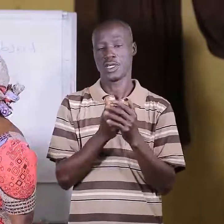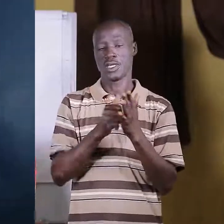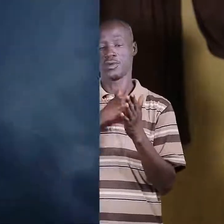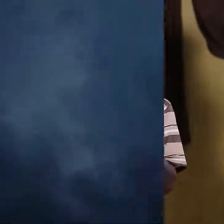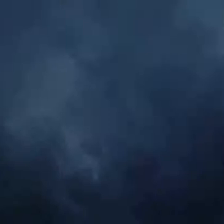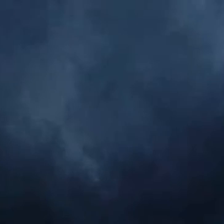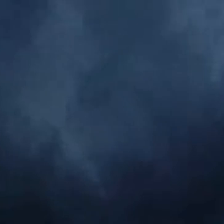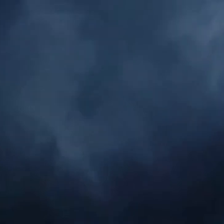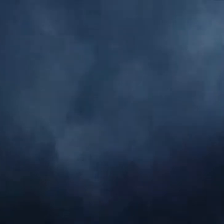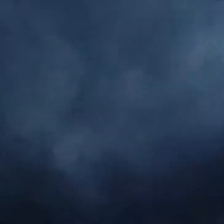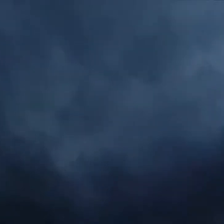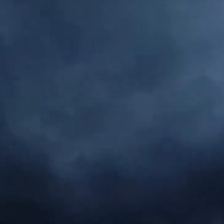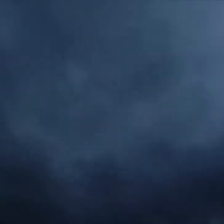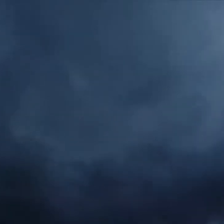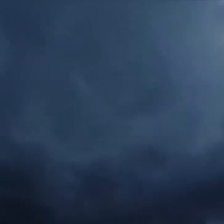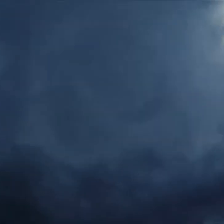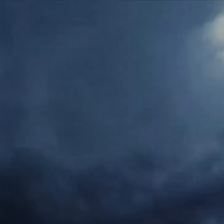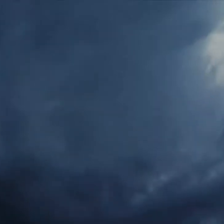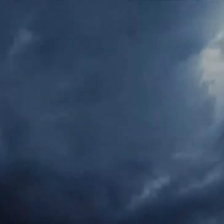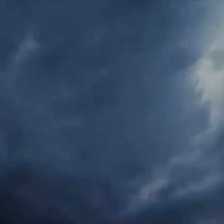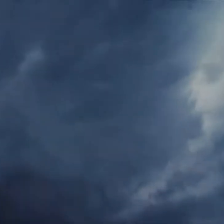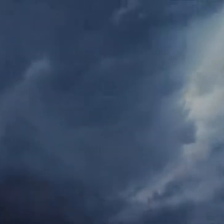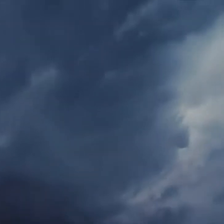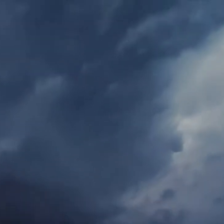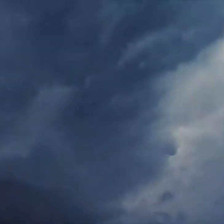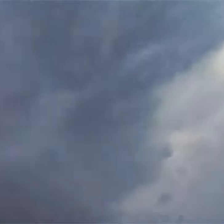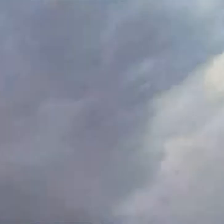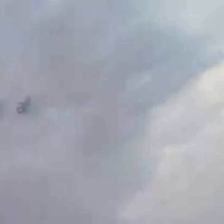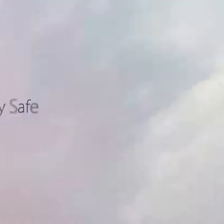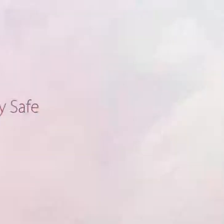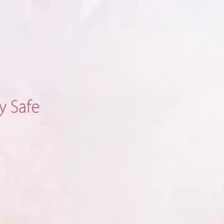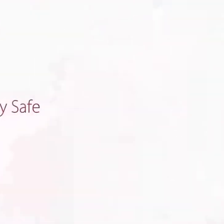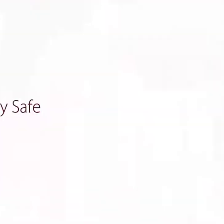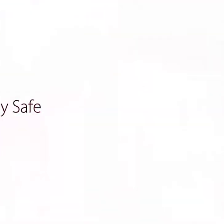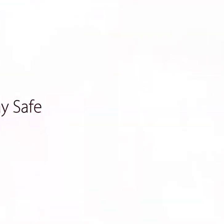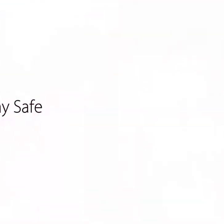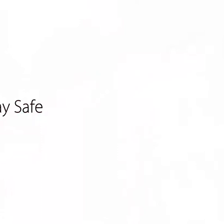us for.